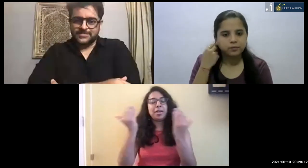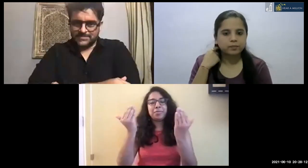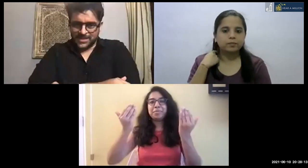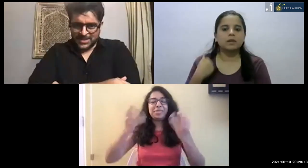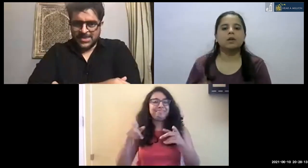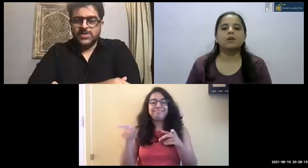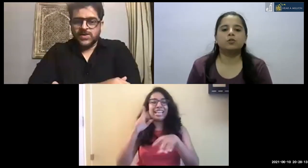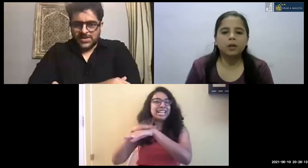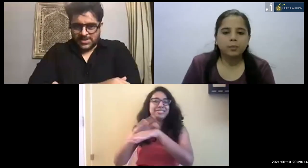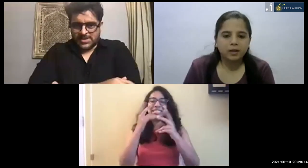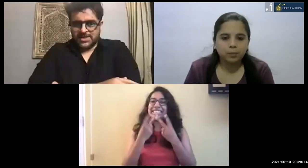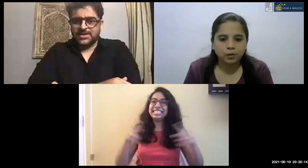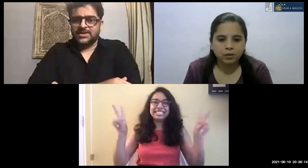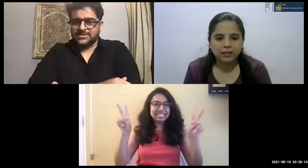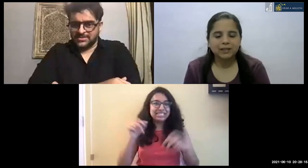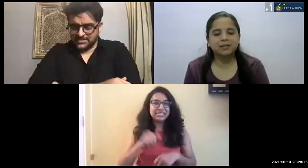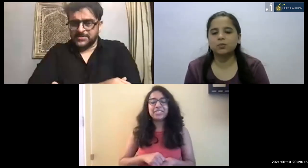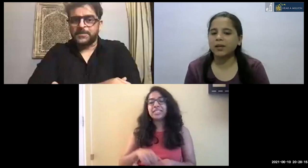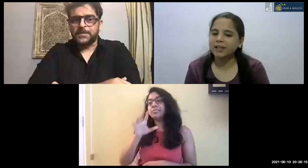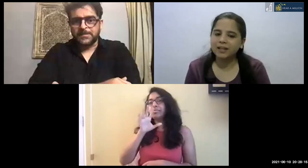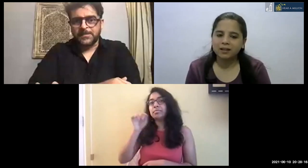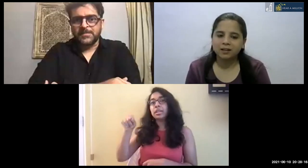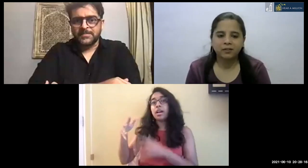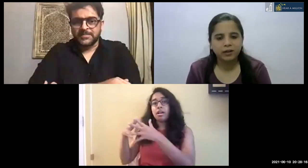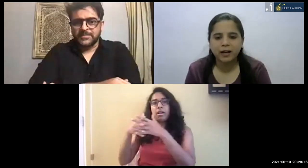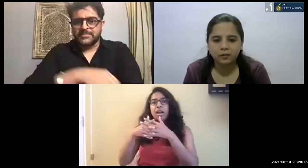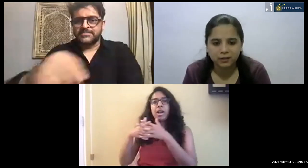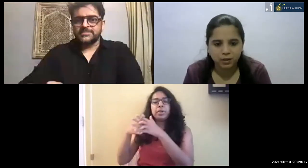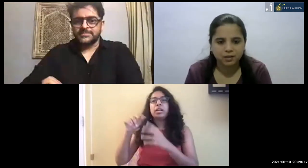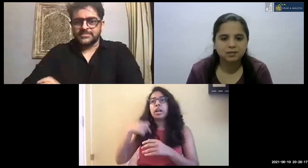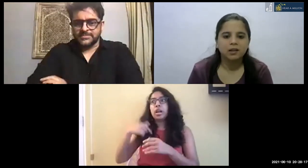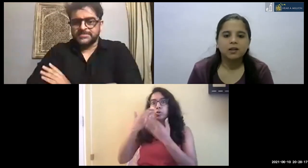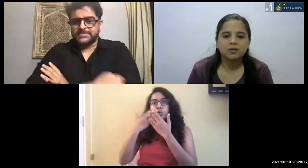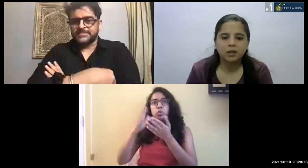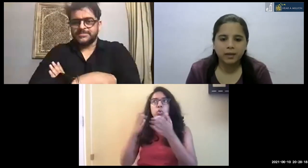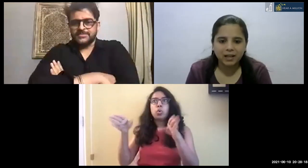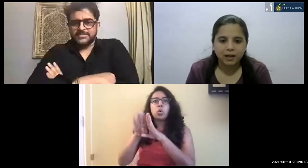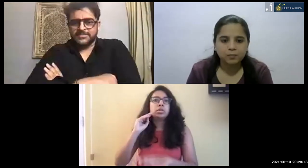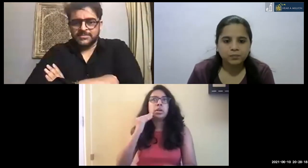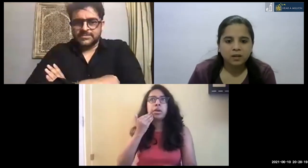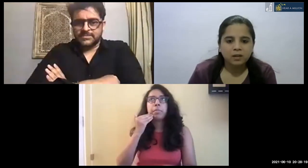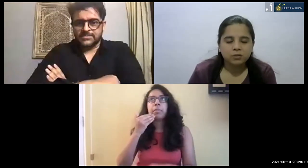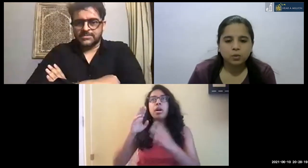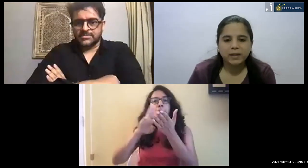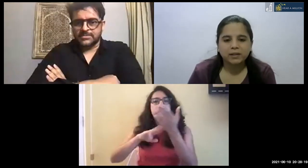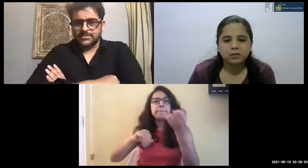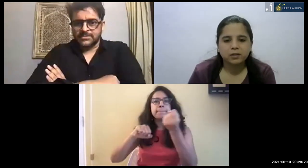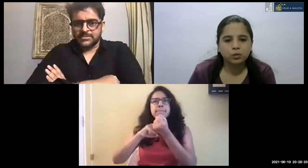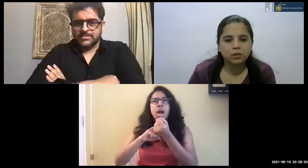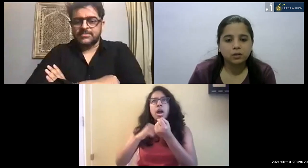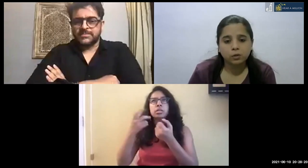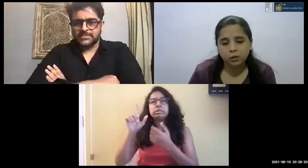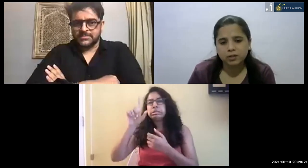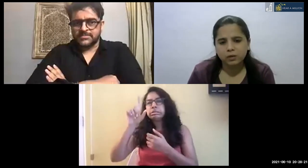classes. So comparing both of the classes is very different kind of experience. So in America, so when